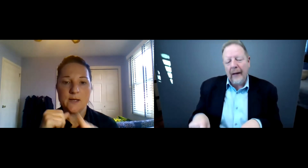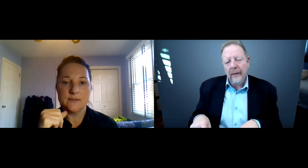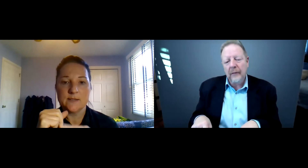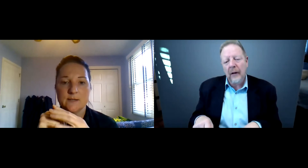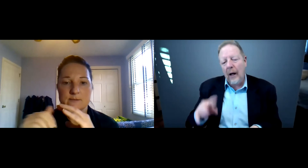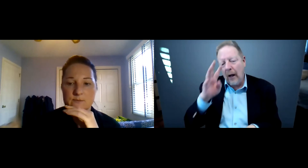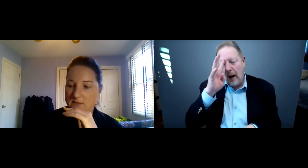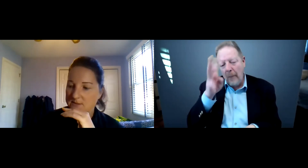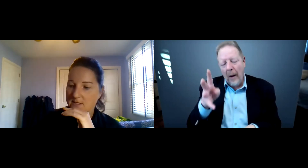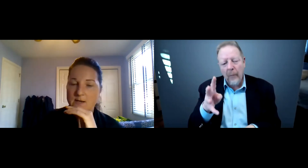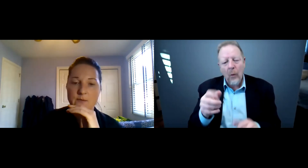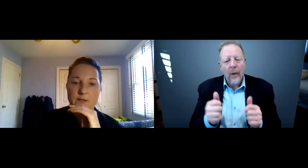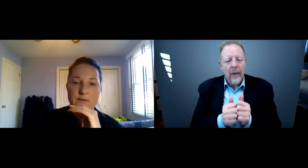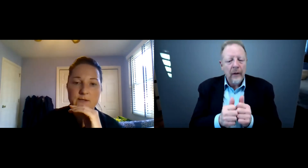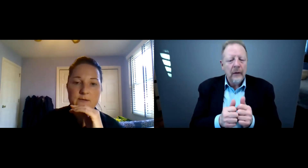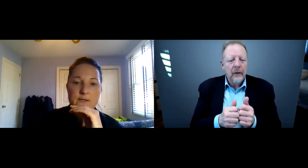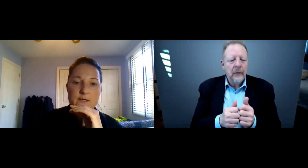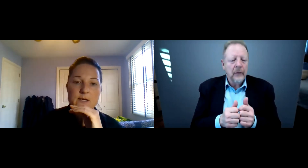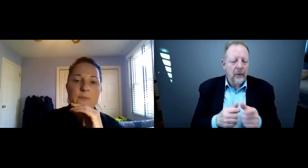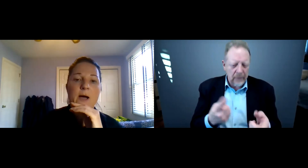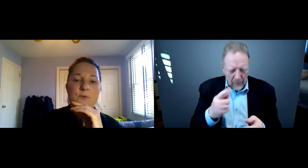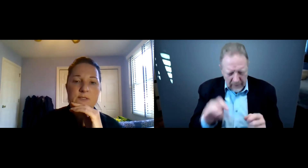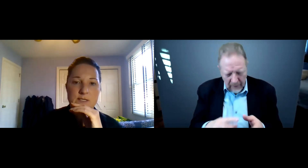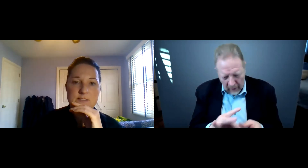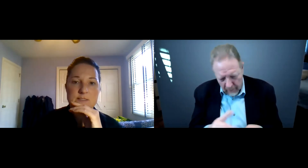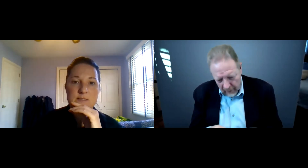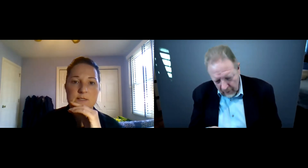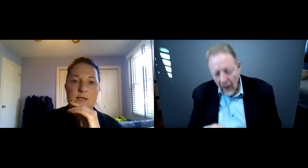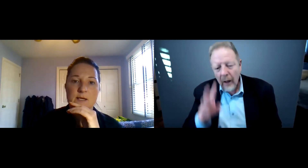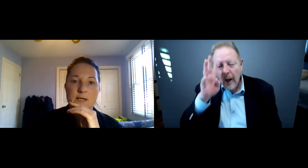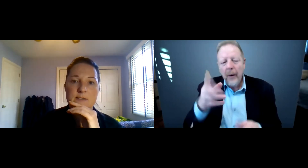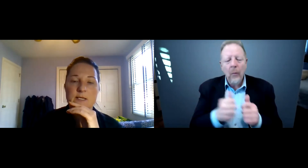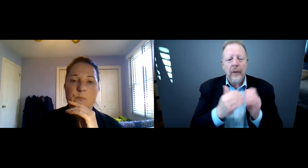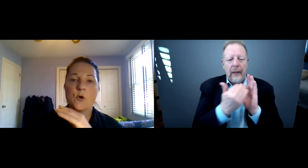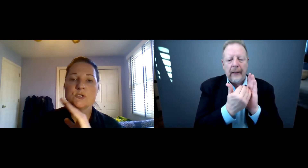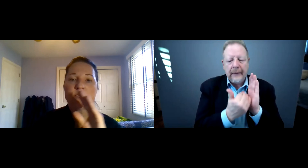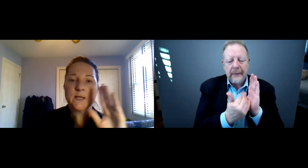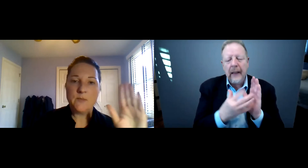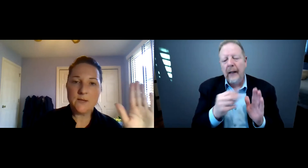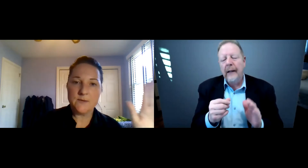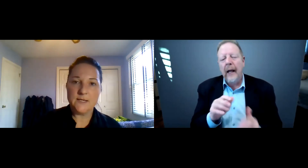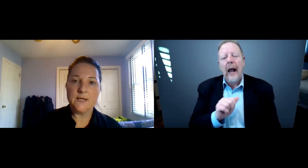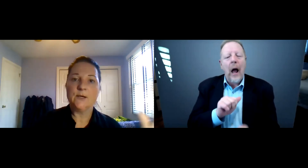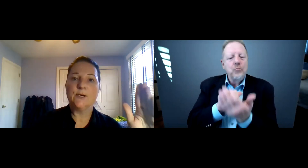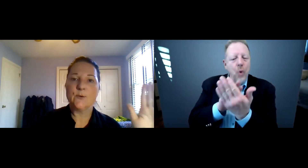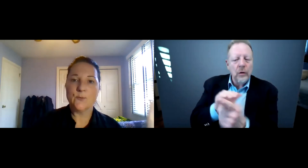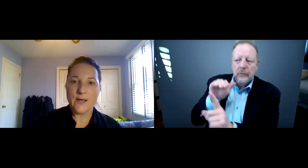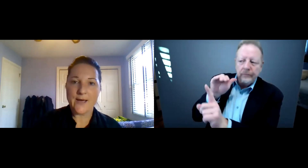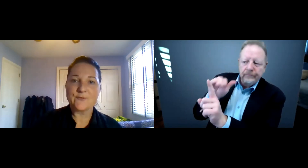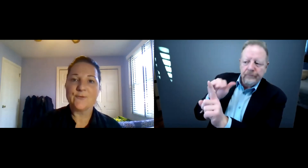up, I think you just got a comment on there, coming up with a list and then approaching them